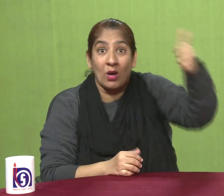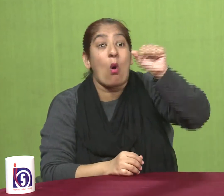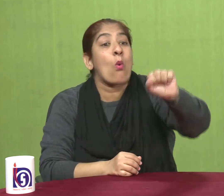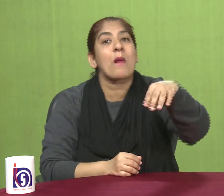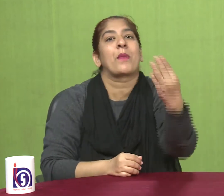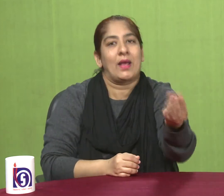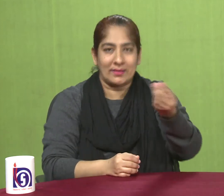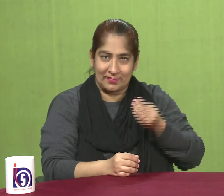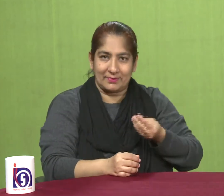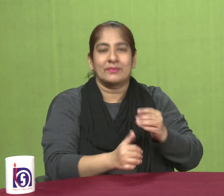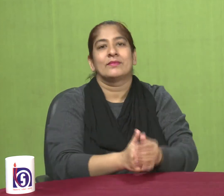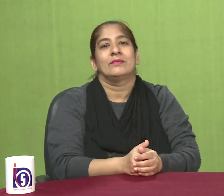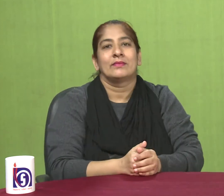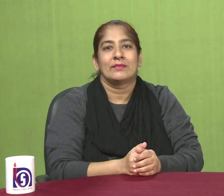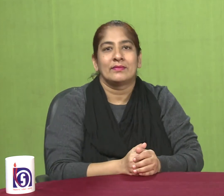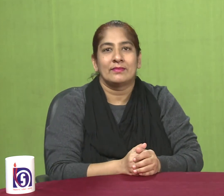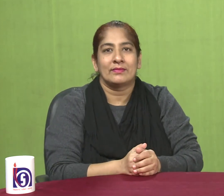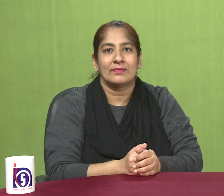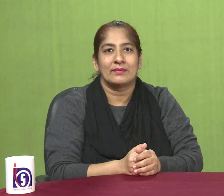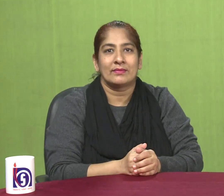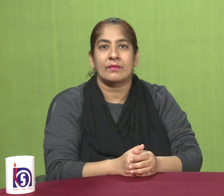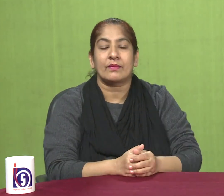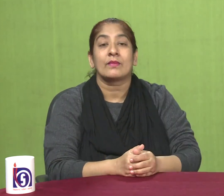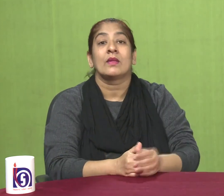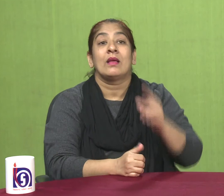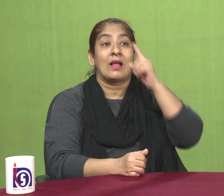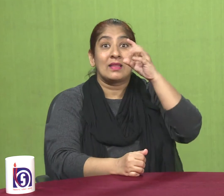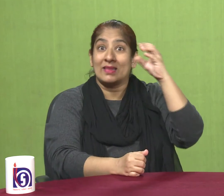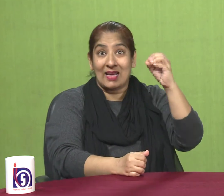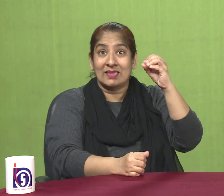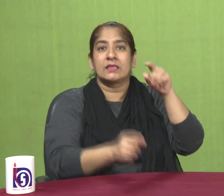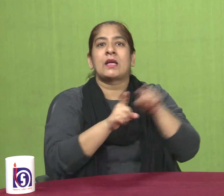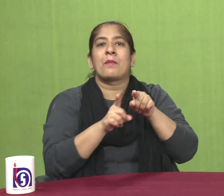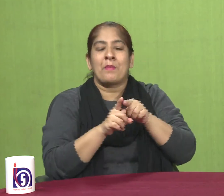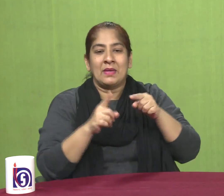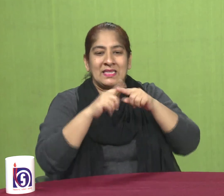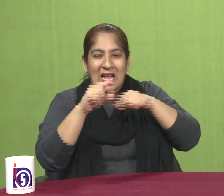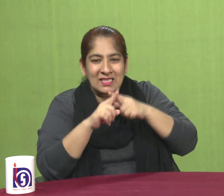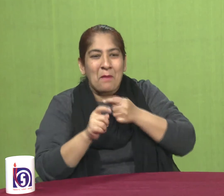which depends on the shipping document. Dock warrant,